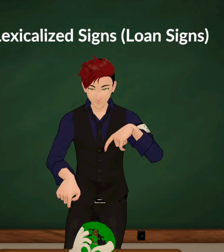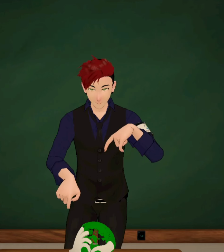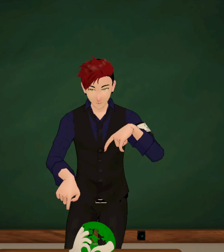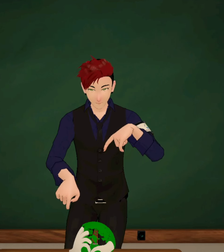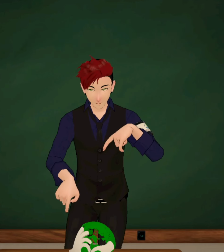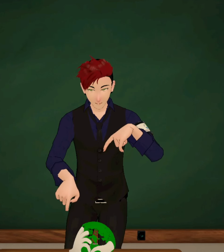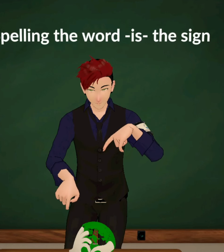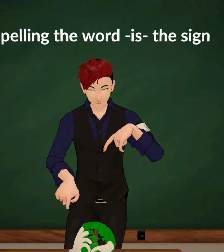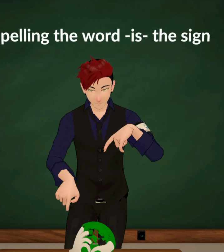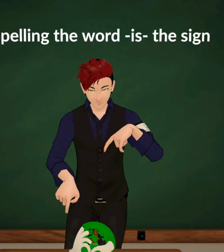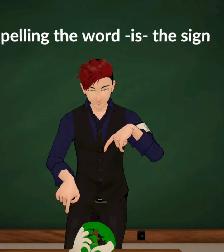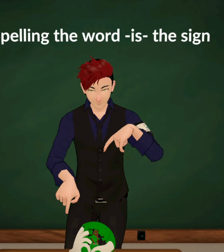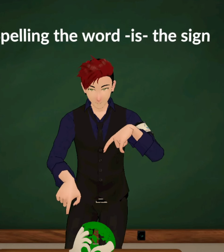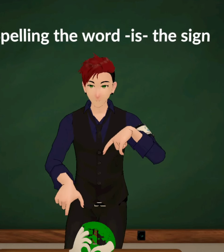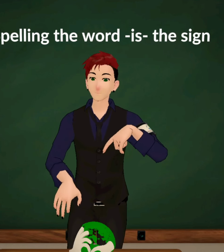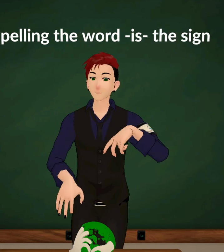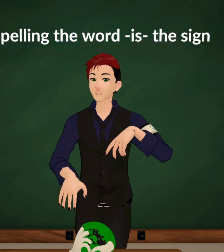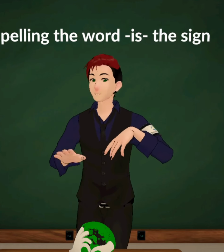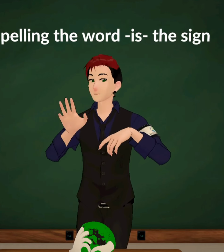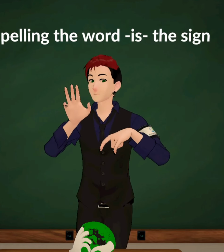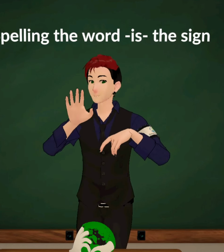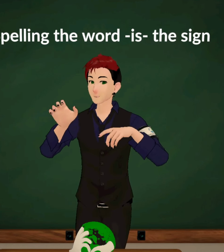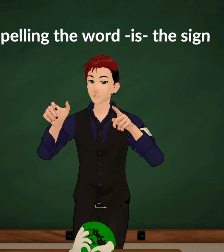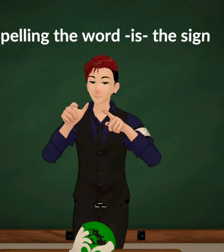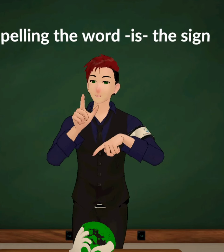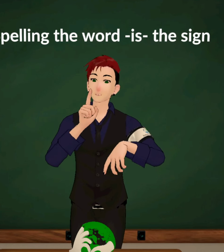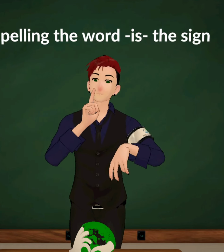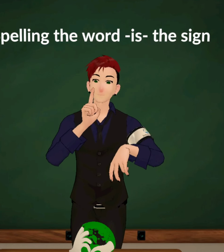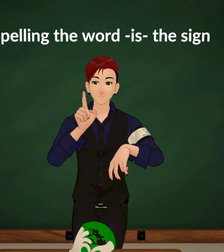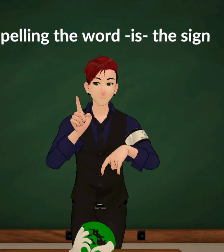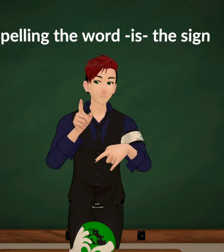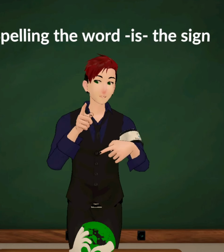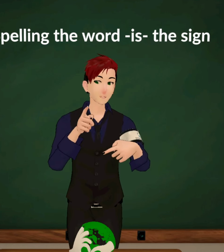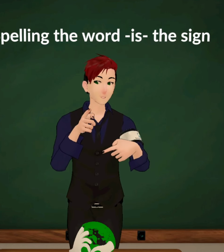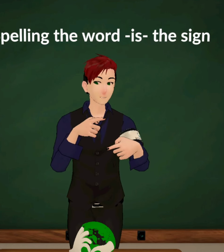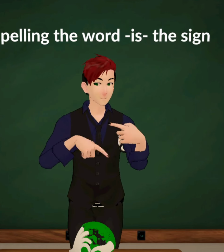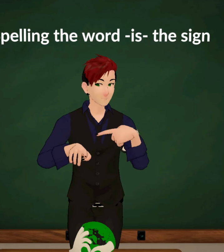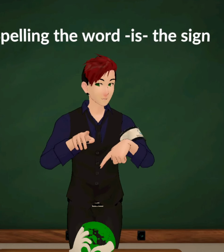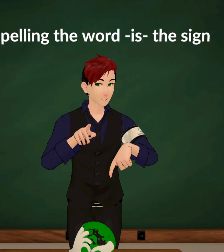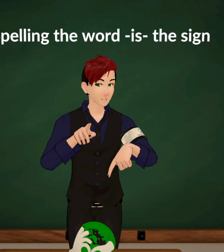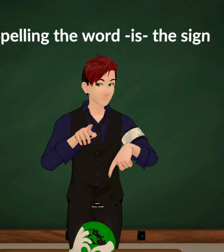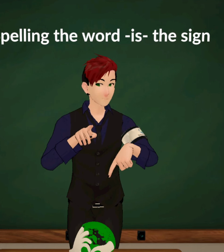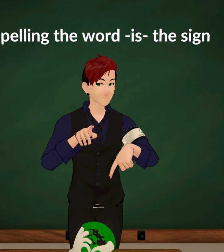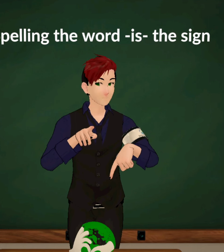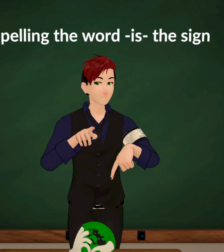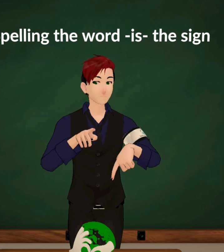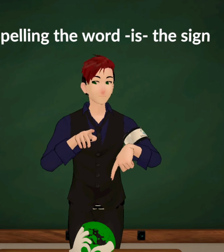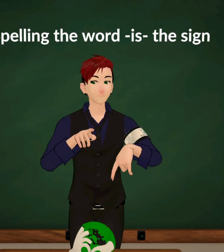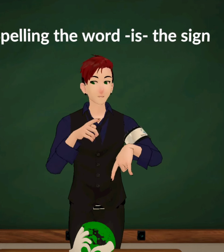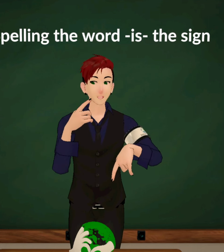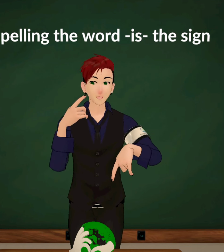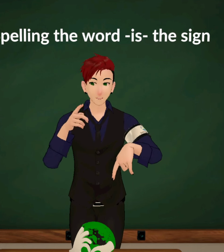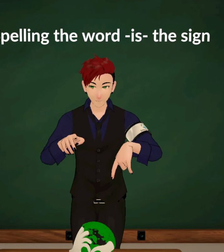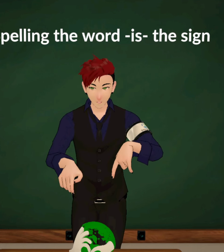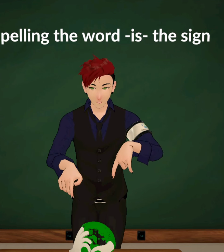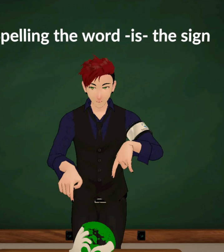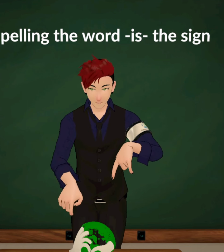I think I actually have it. Yes. Spelling the word is the sign. So for